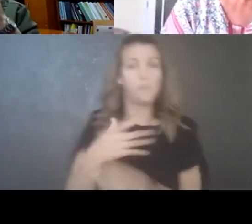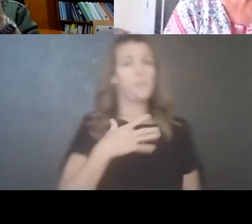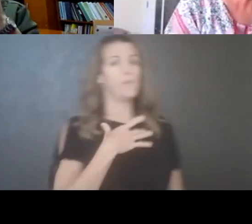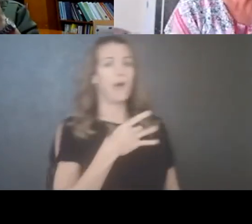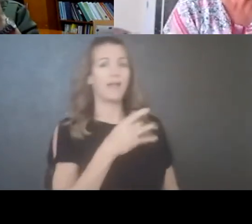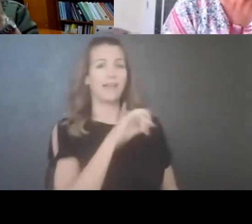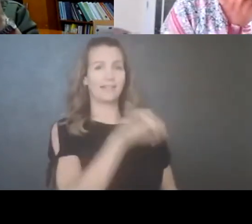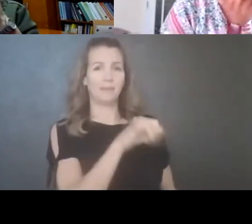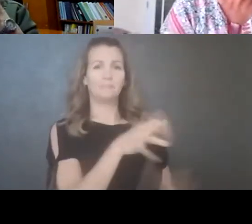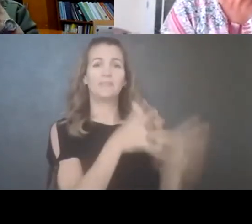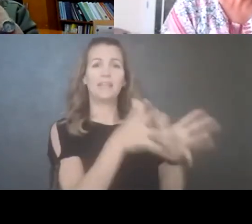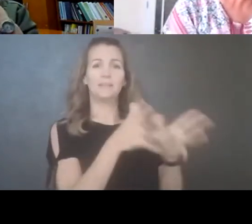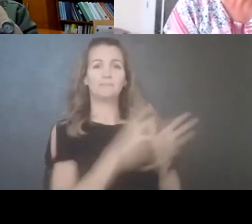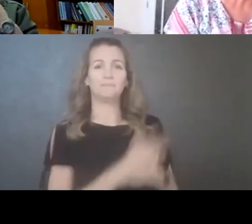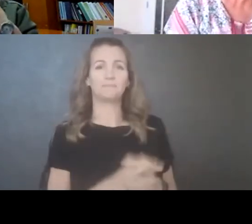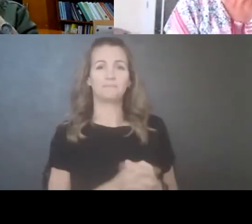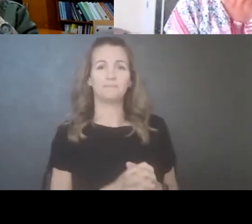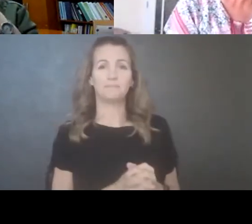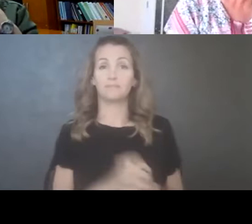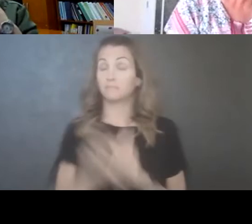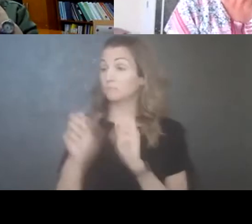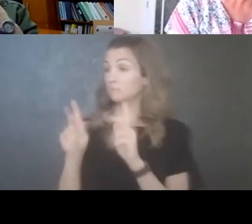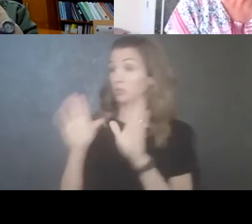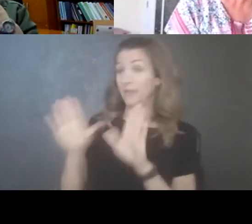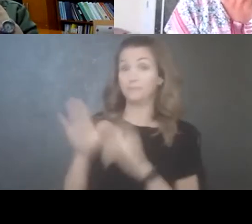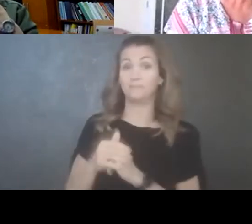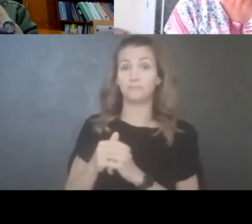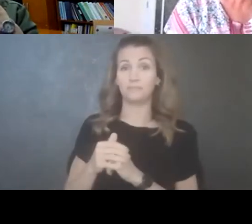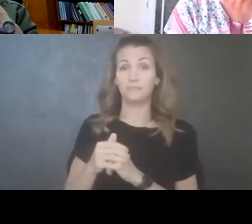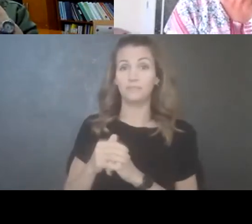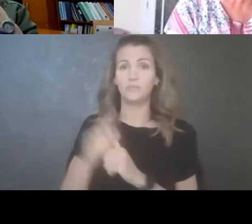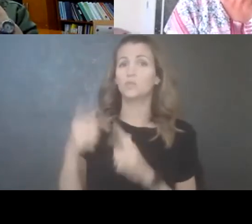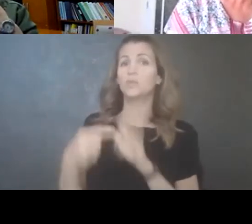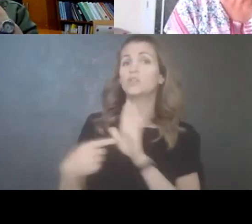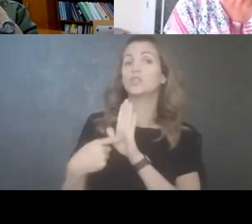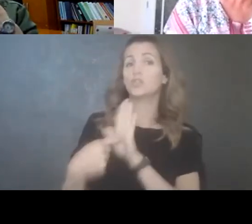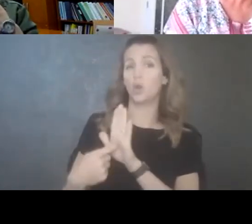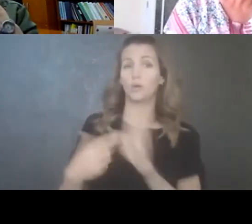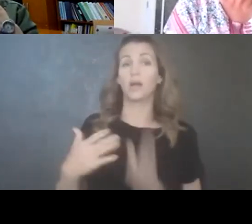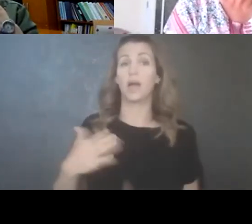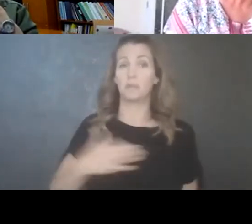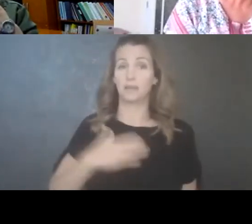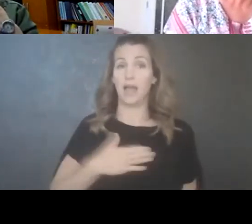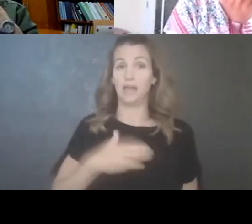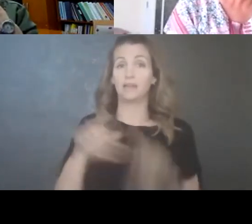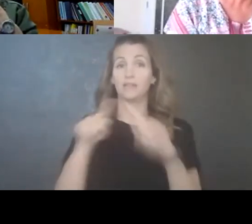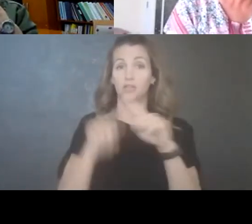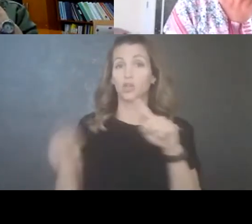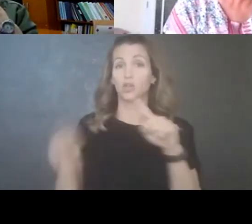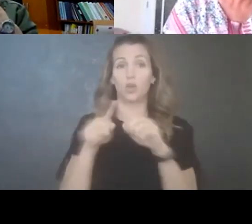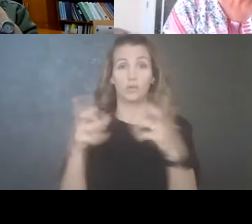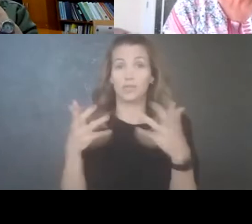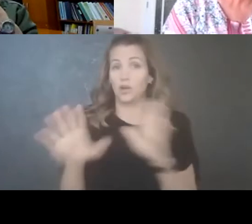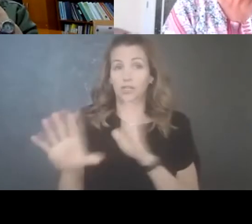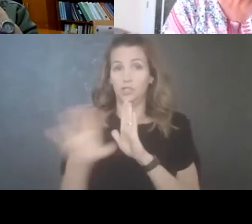it. Great. Well, I just want to show you, I'm glad the circle was already chosen